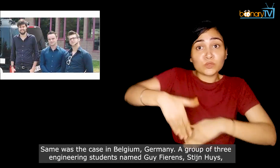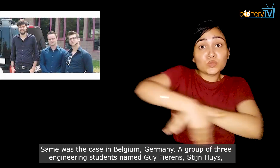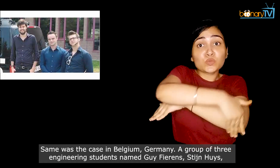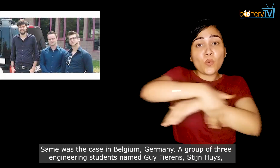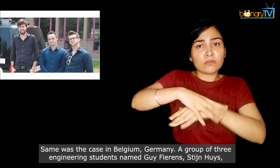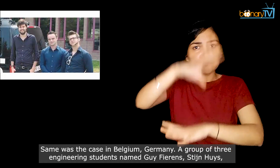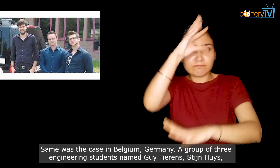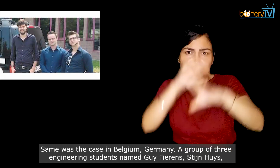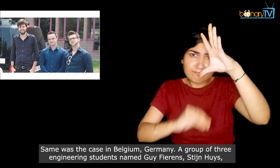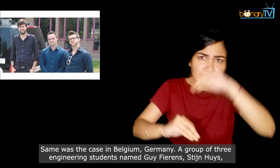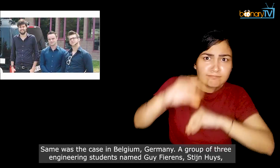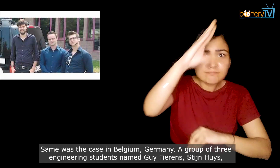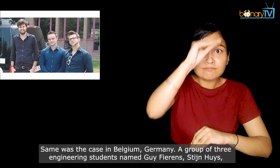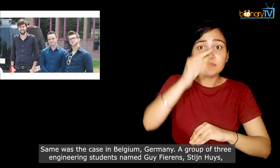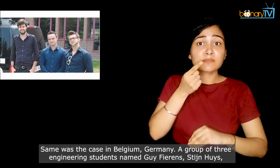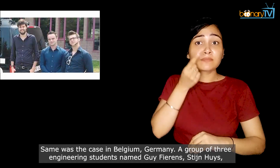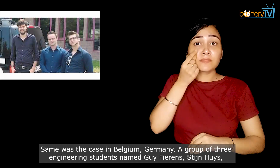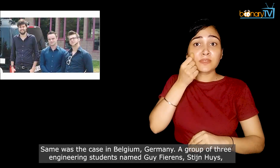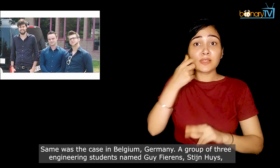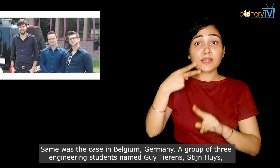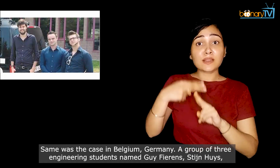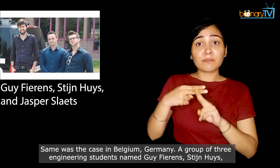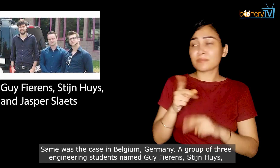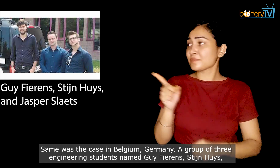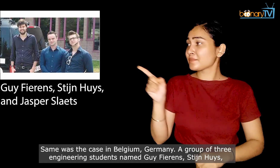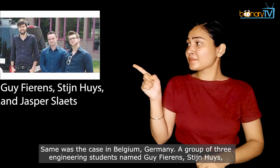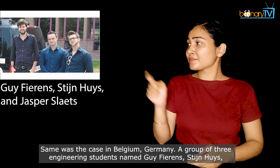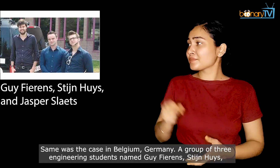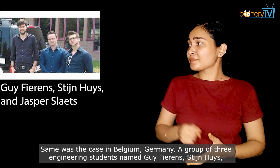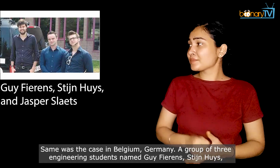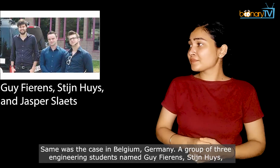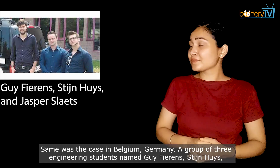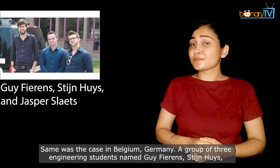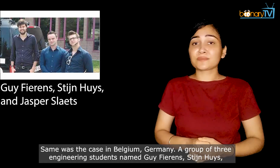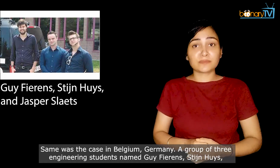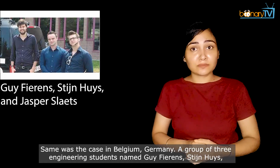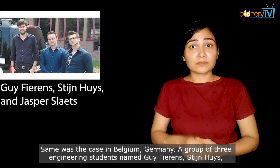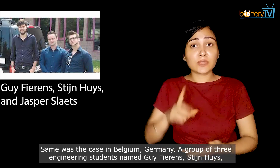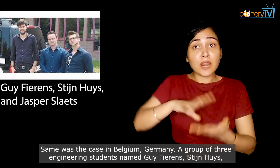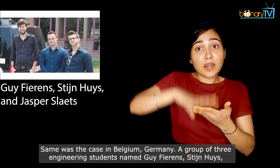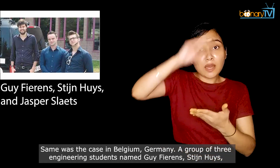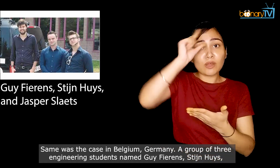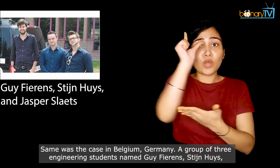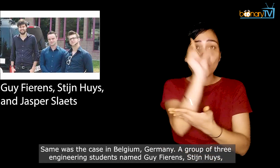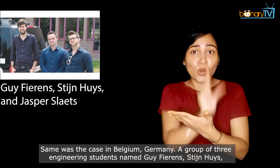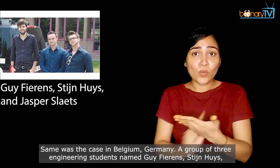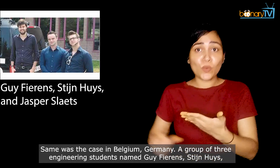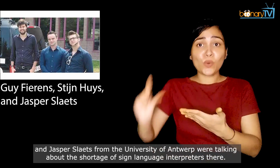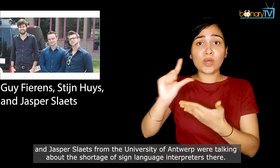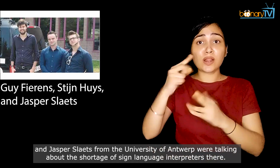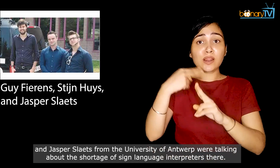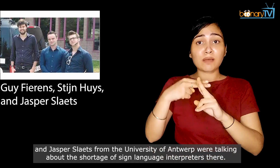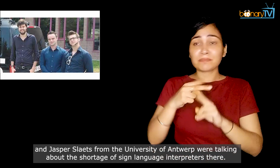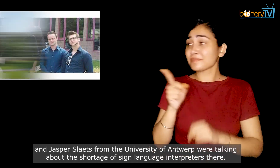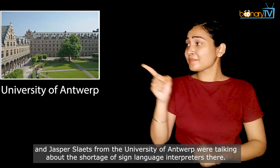engineering students named Guy Fierens, Stijn Huys, and Jasper